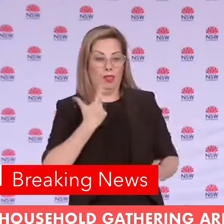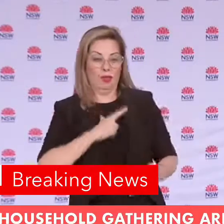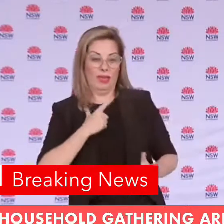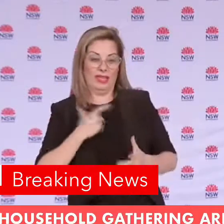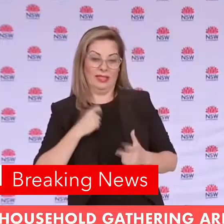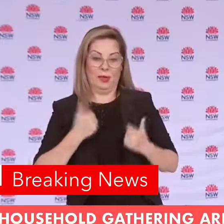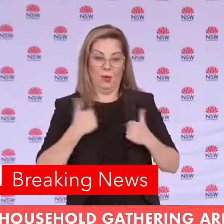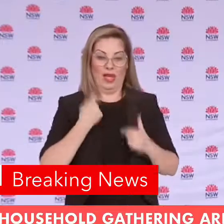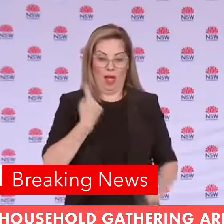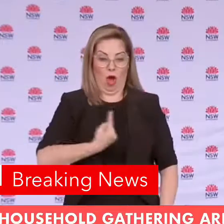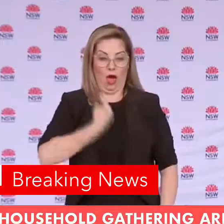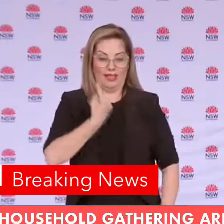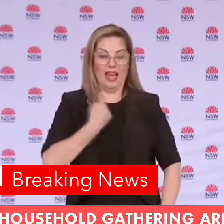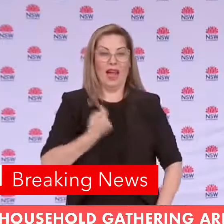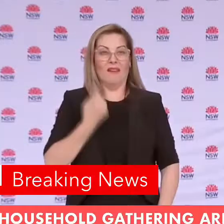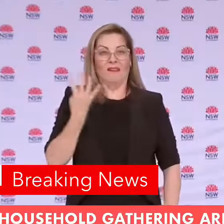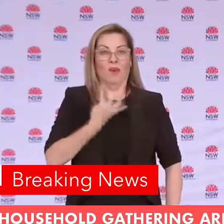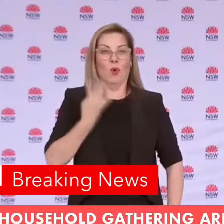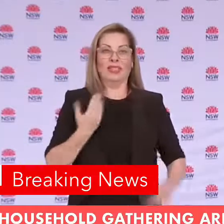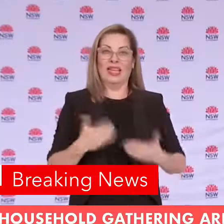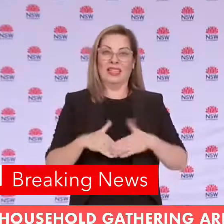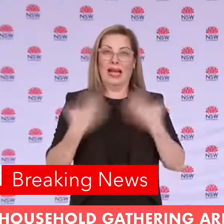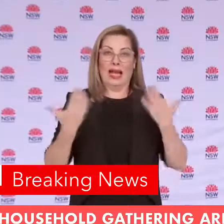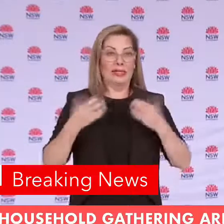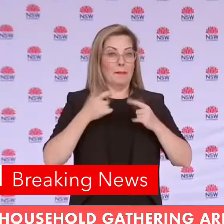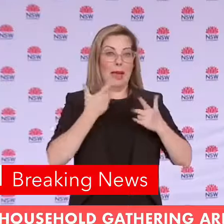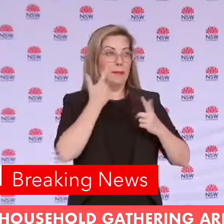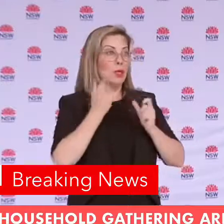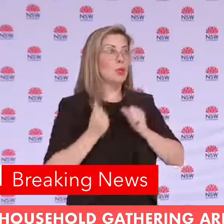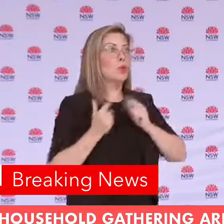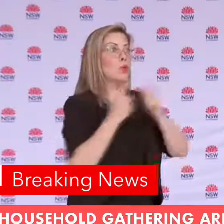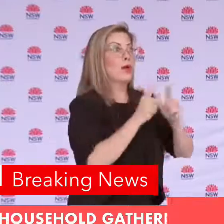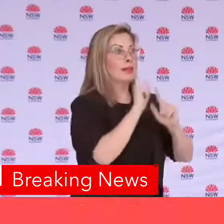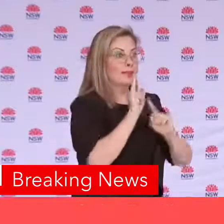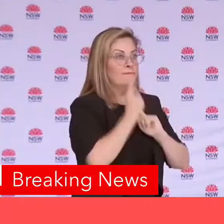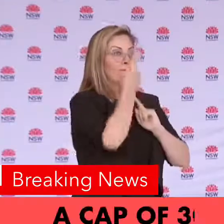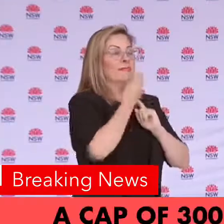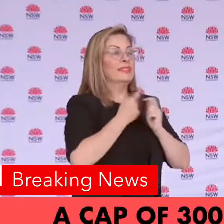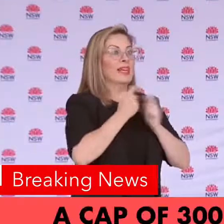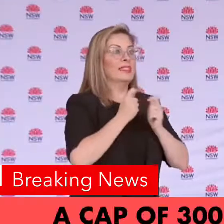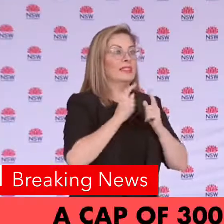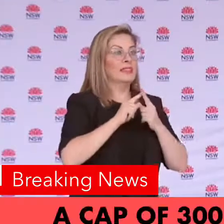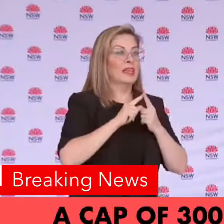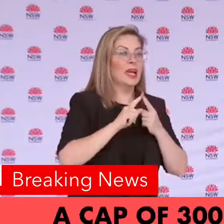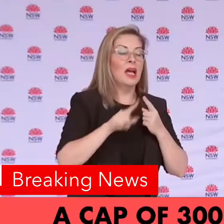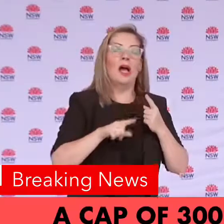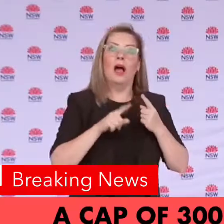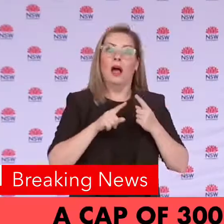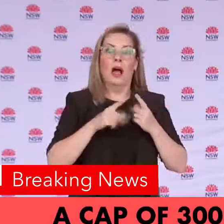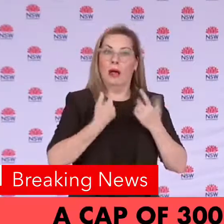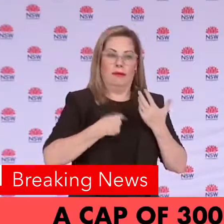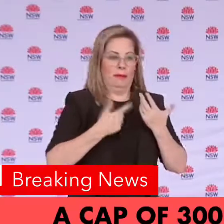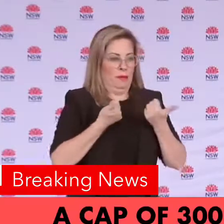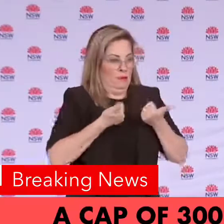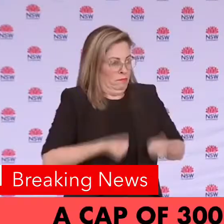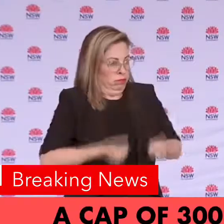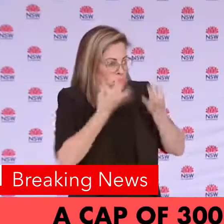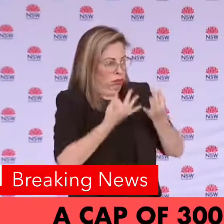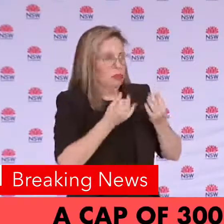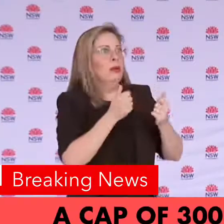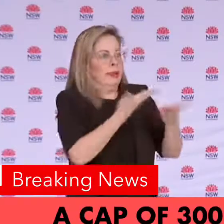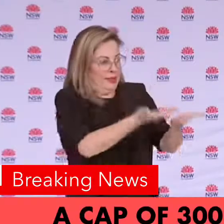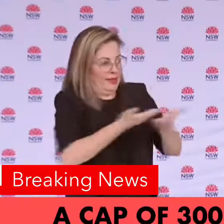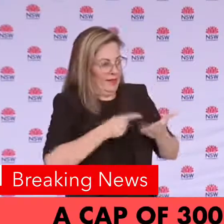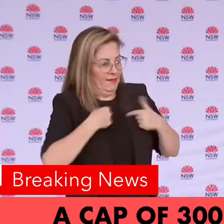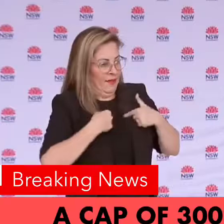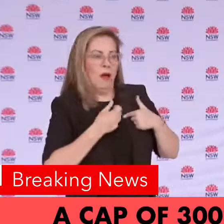that's because the virus, even though you've had a negative test today, you can be positive tomorrow, you can develop symptoms tomorrow.